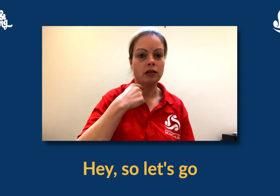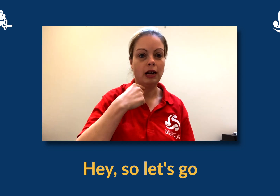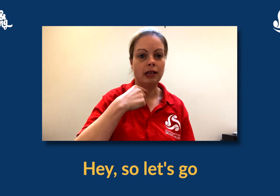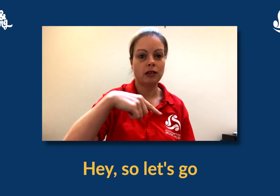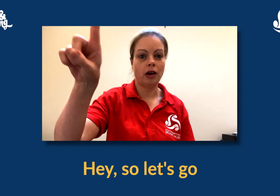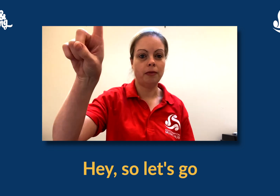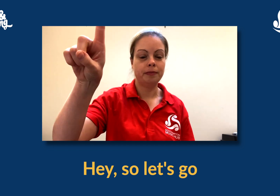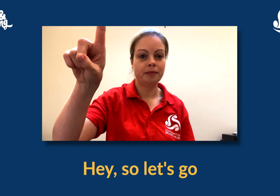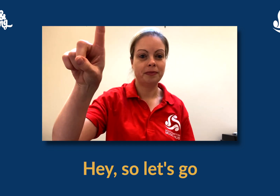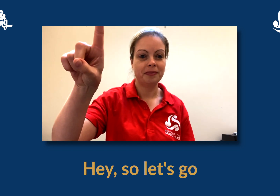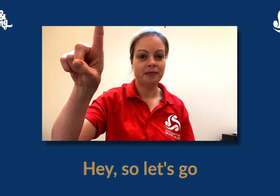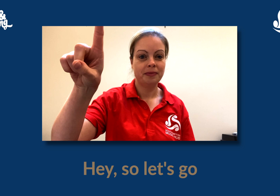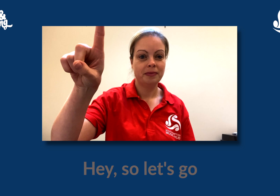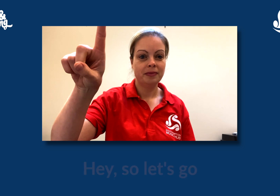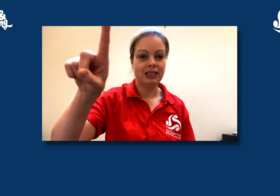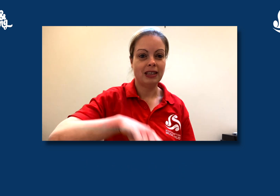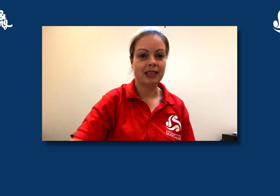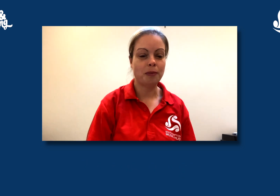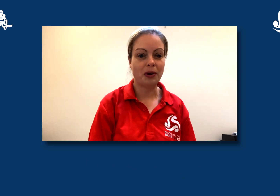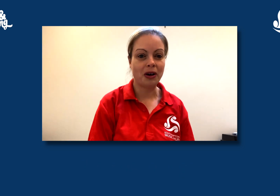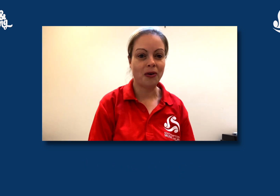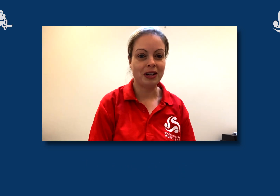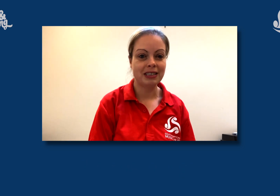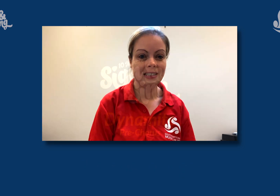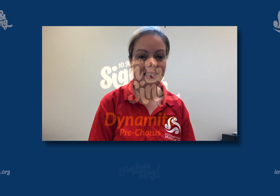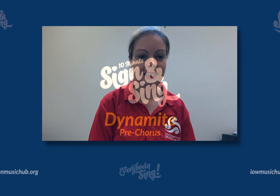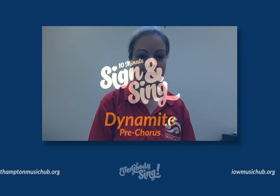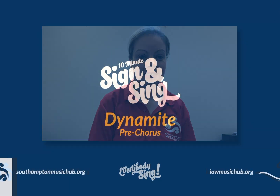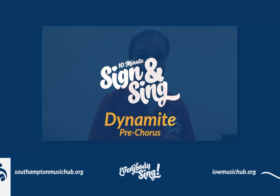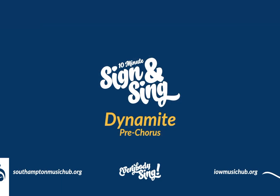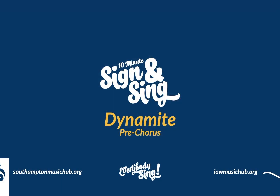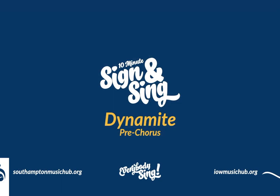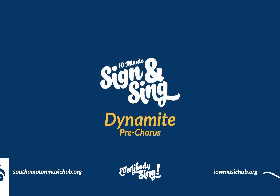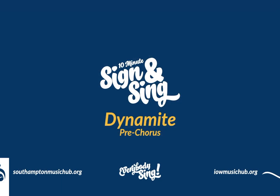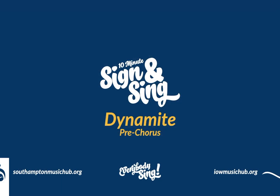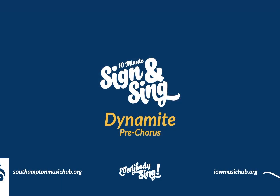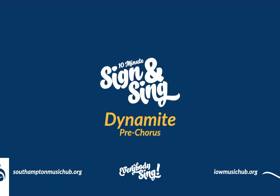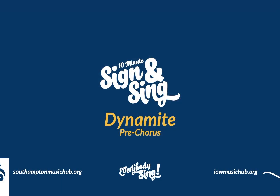hey, so let's go. So that's the pre-chorus.